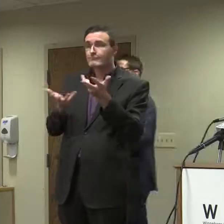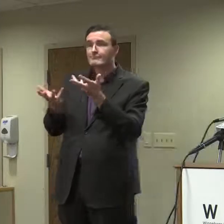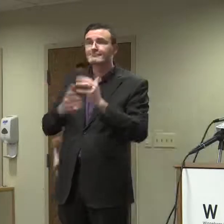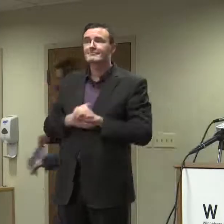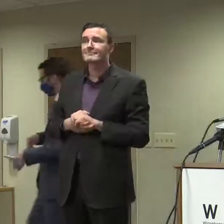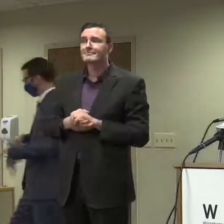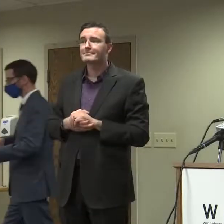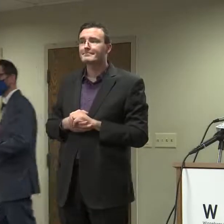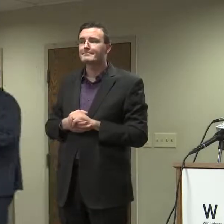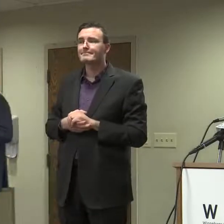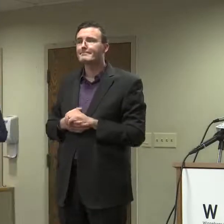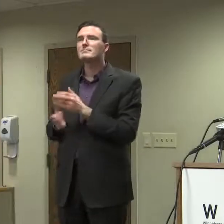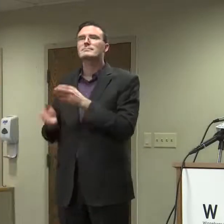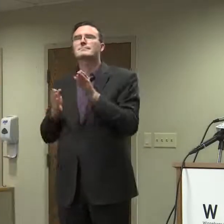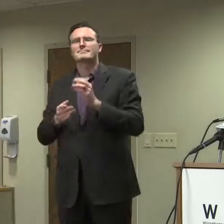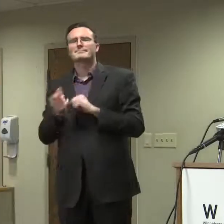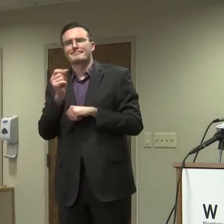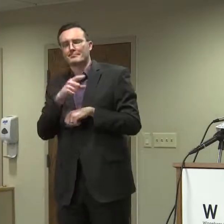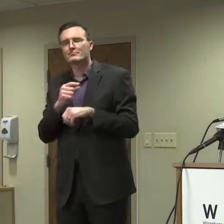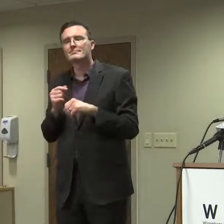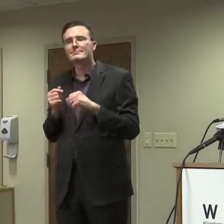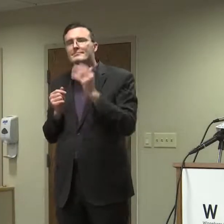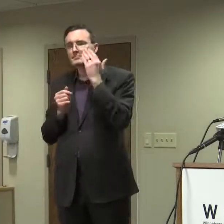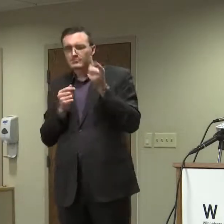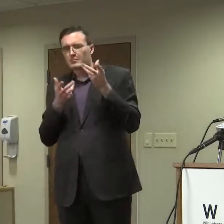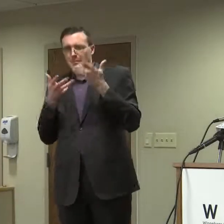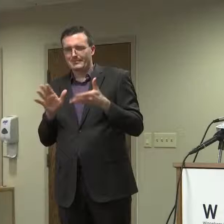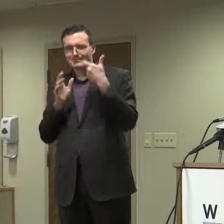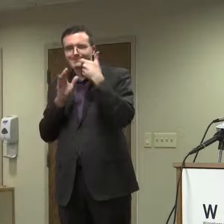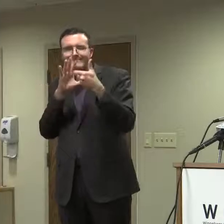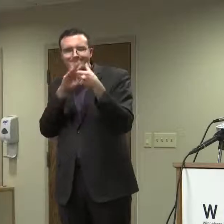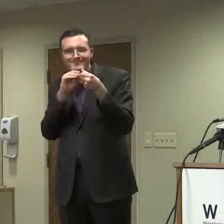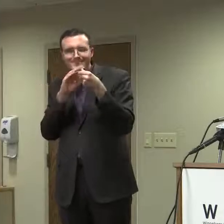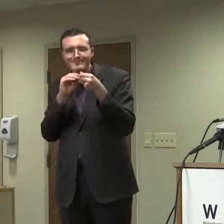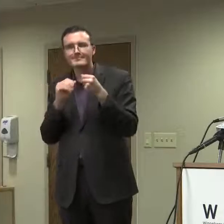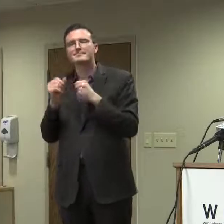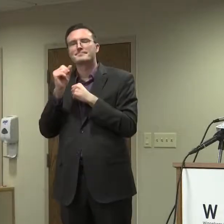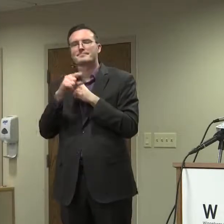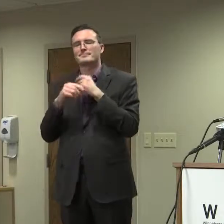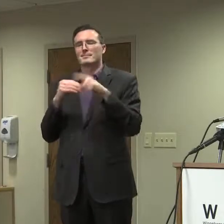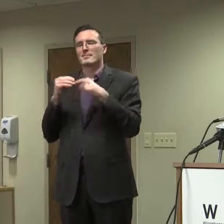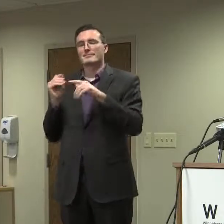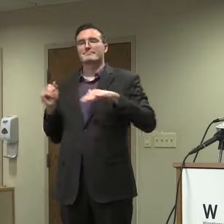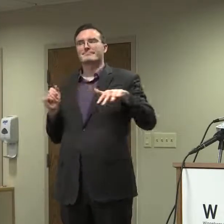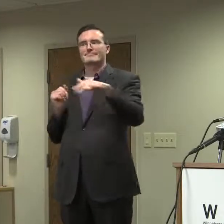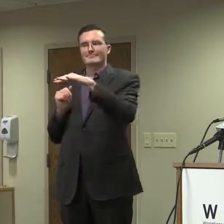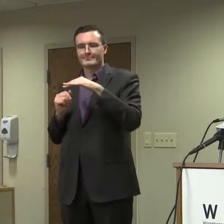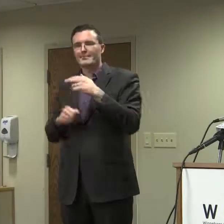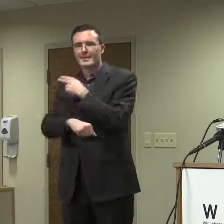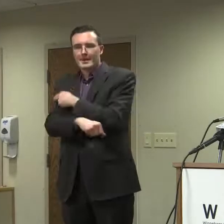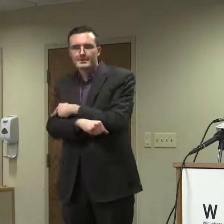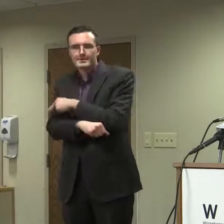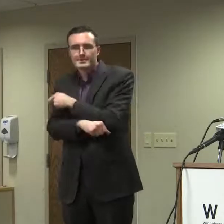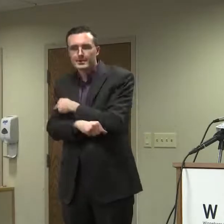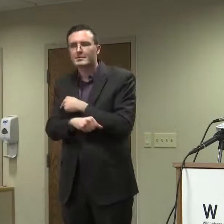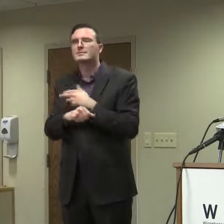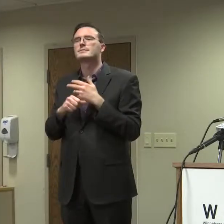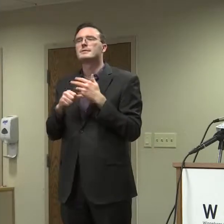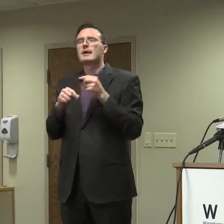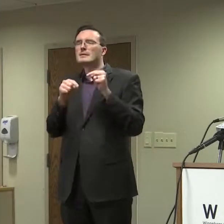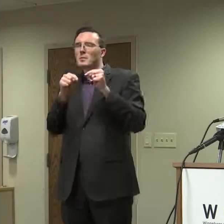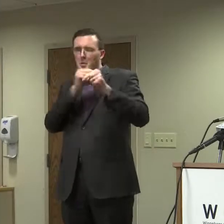Okay, I know you did touch on this already, but regarding the hospitals in our area and going back, could you